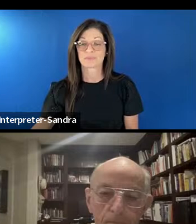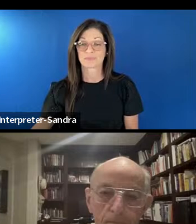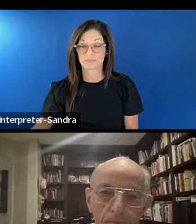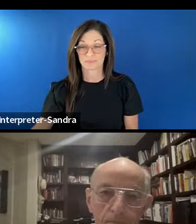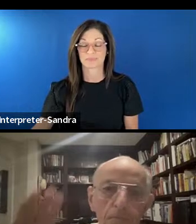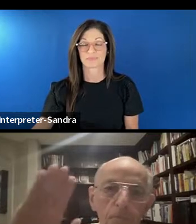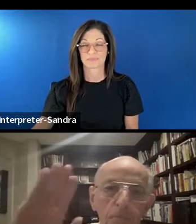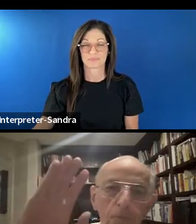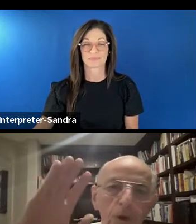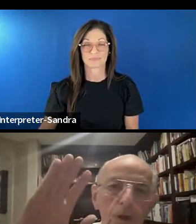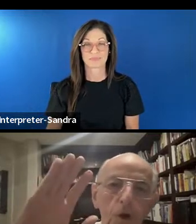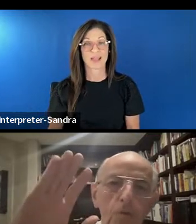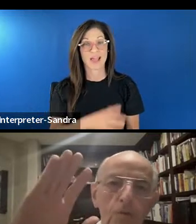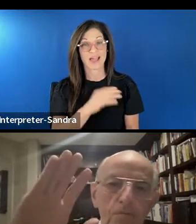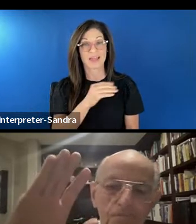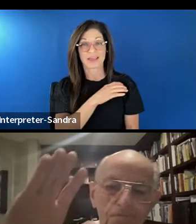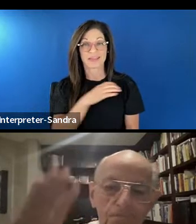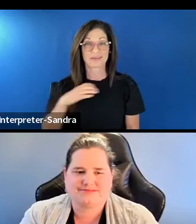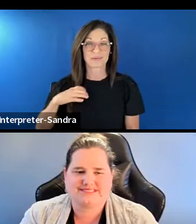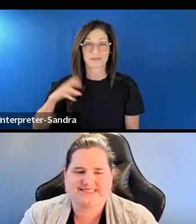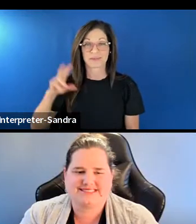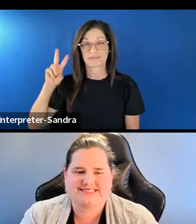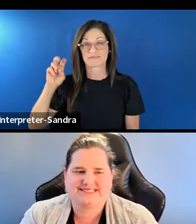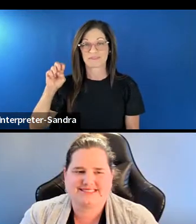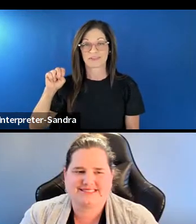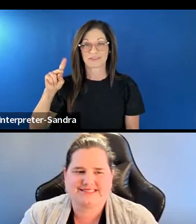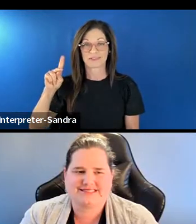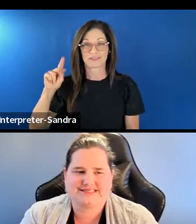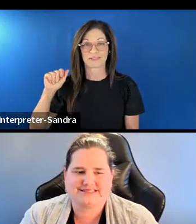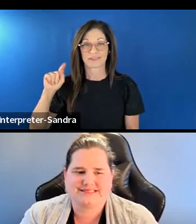And Commissioner Venkatesh? Here.